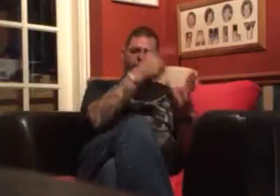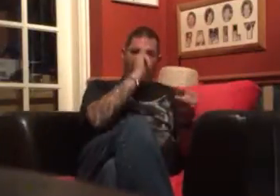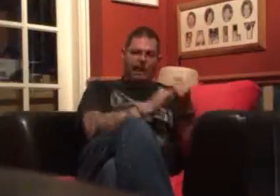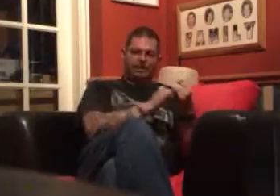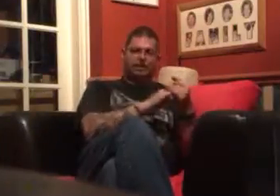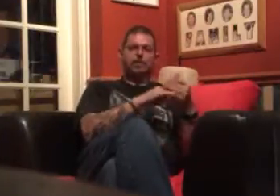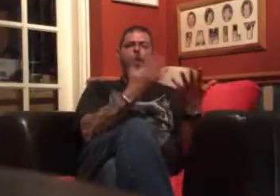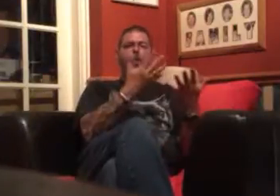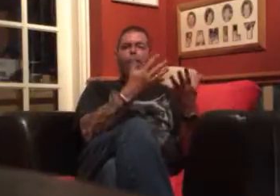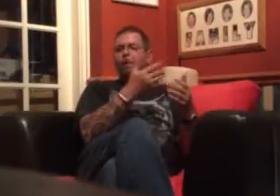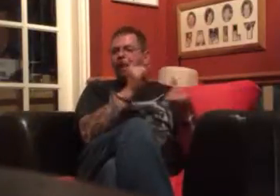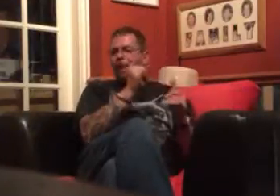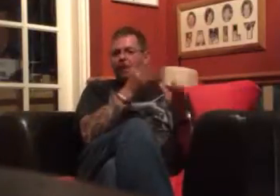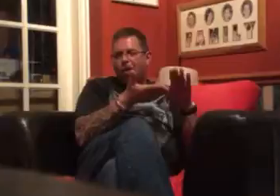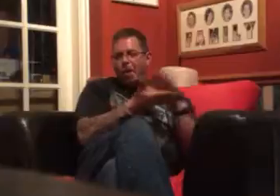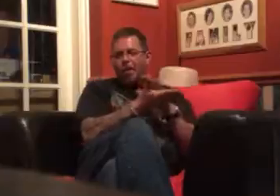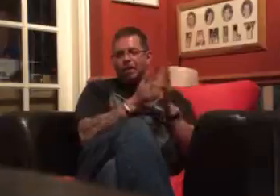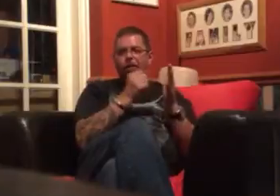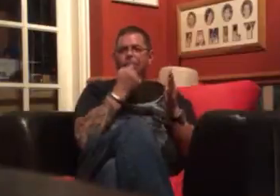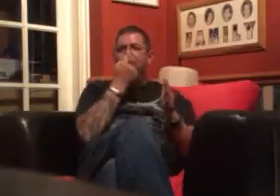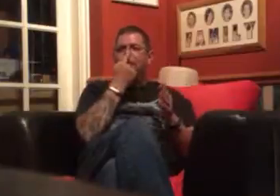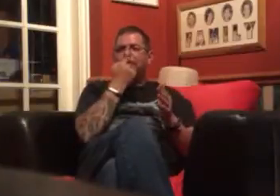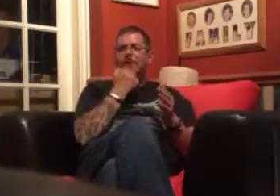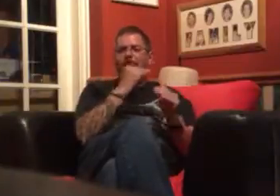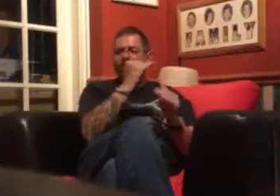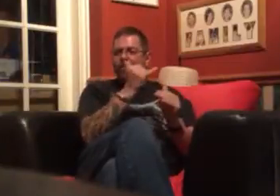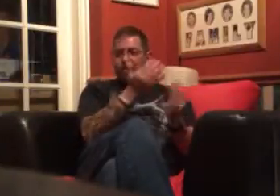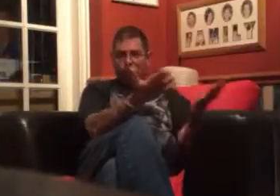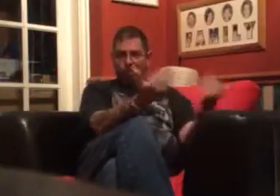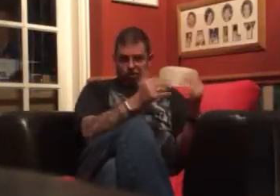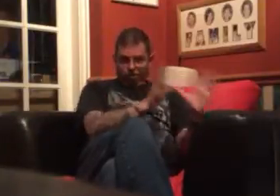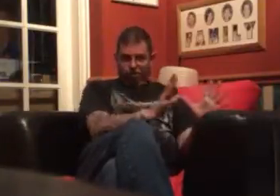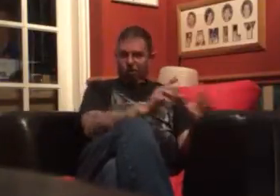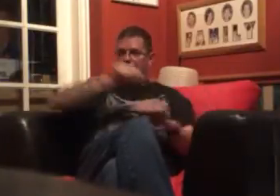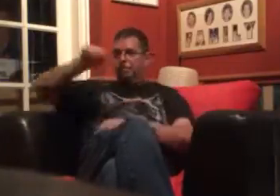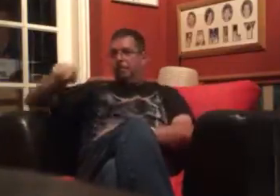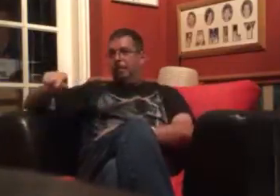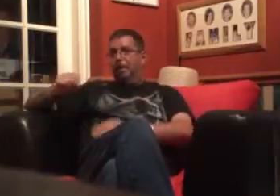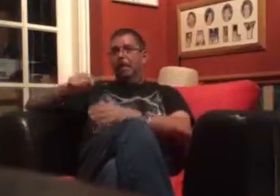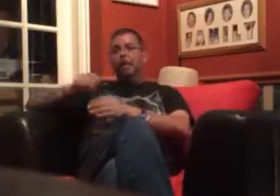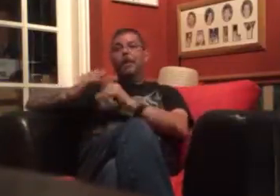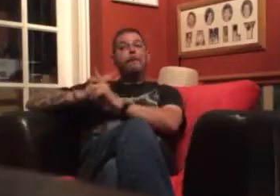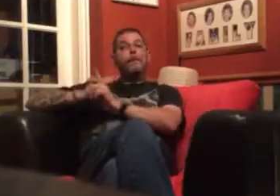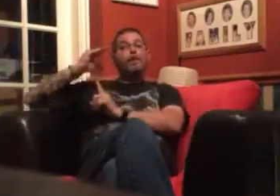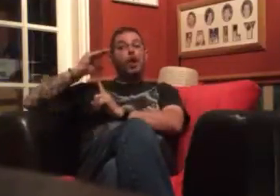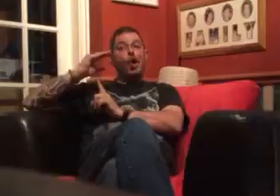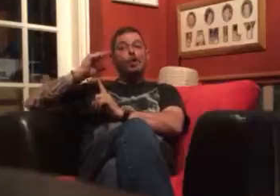my group of students, we've got half students that are maybe quite young, and then we've